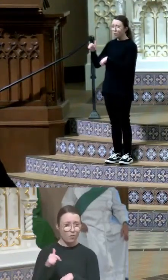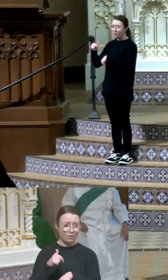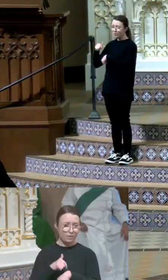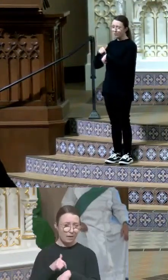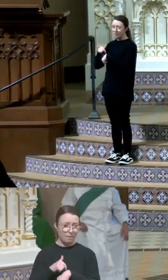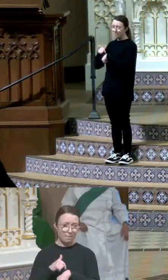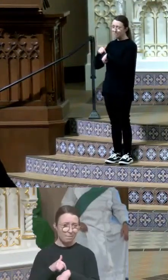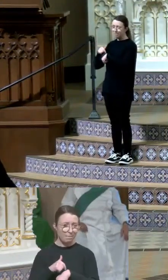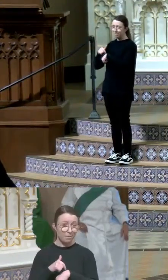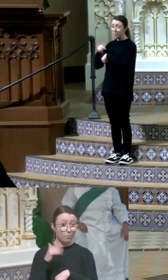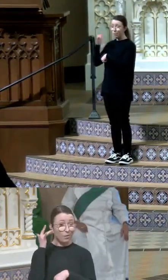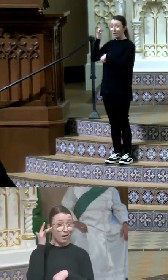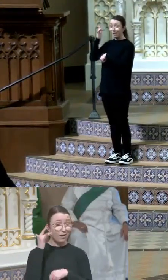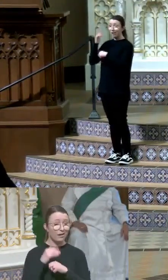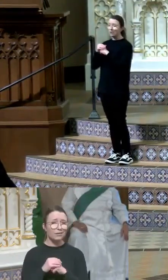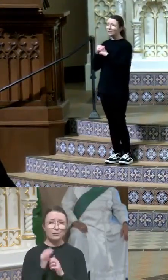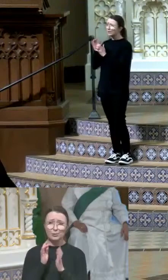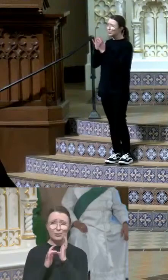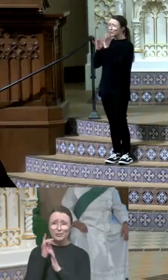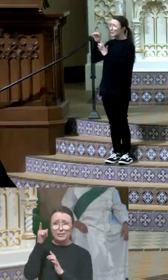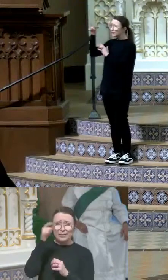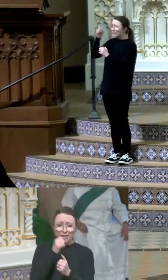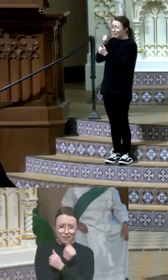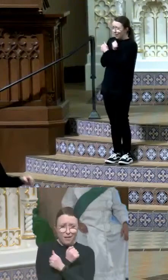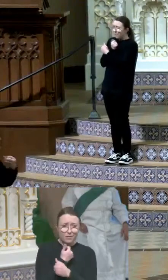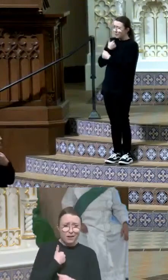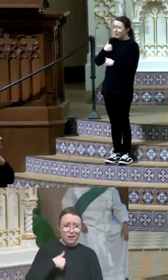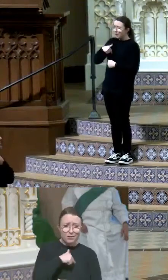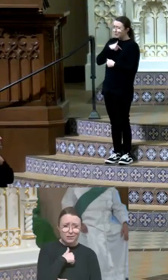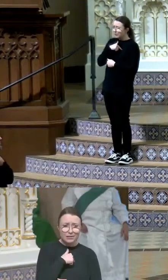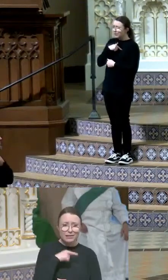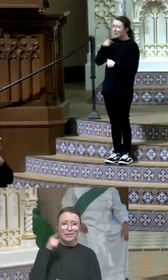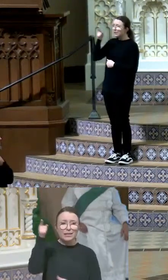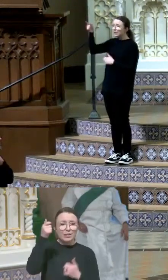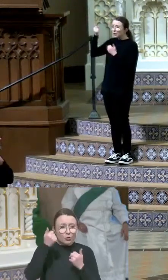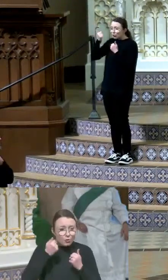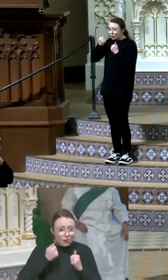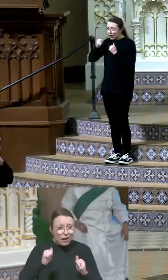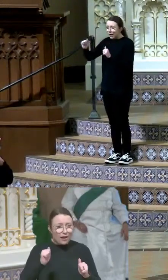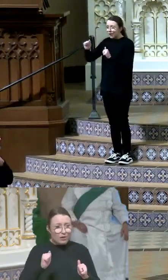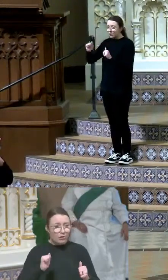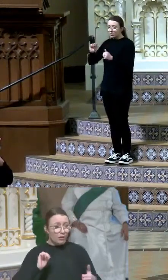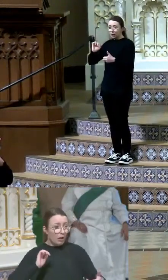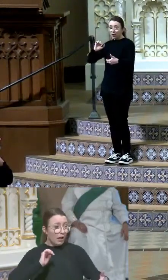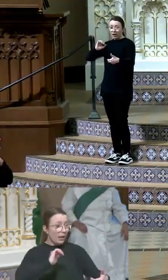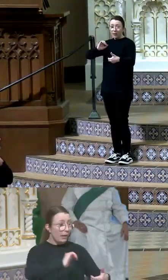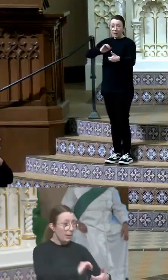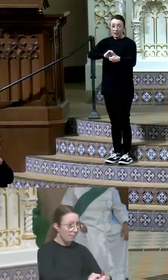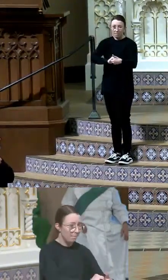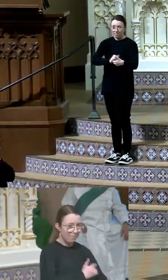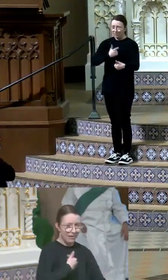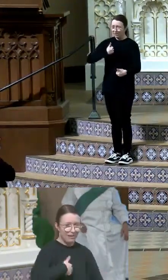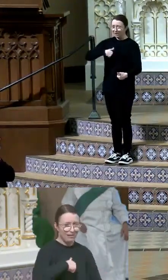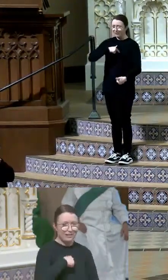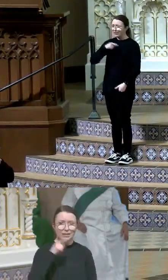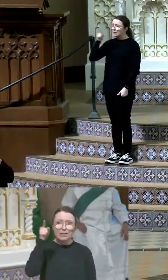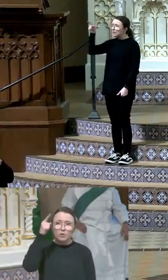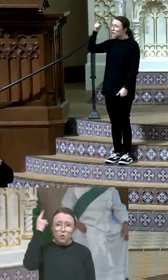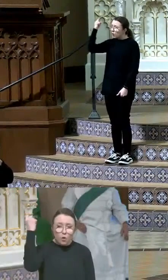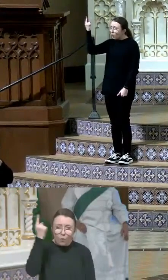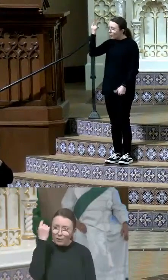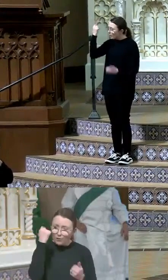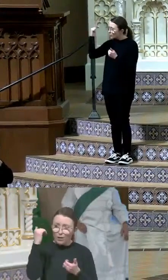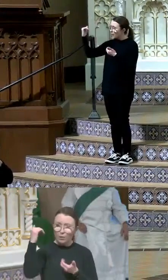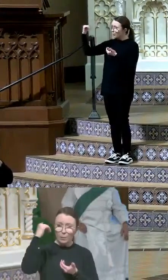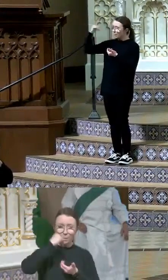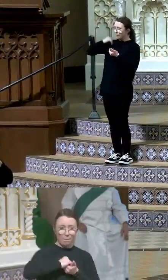how Jesus loves us. He is trying to hold our hand right now. For anything that we're going through,